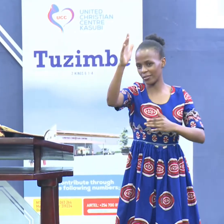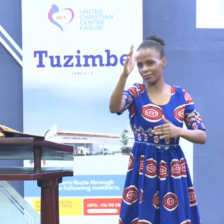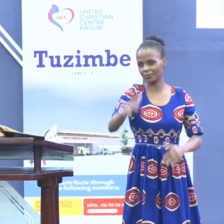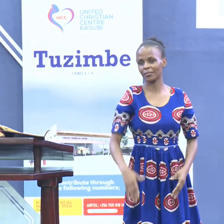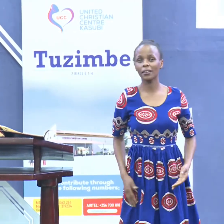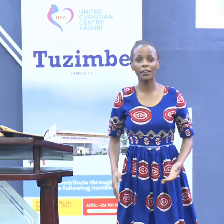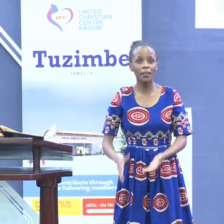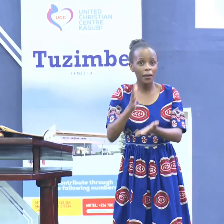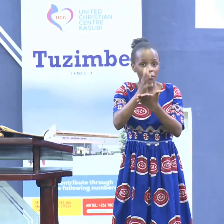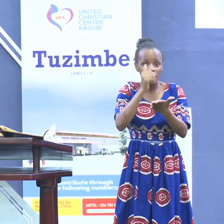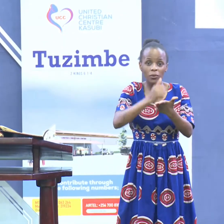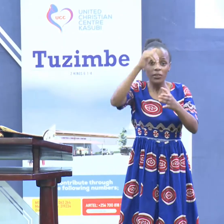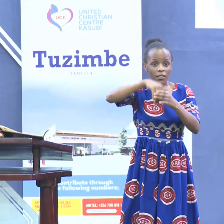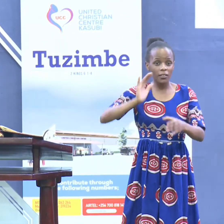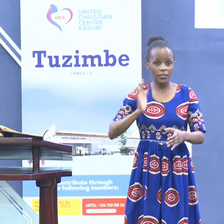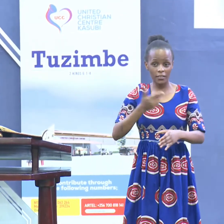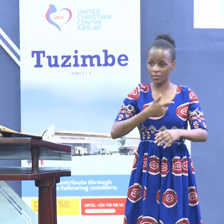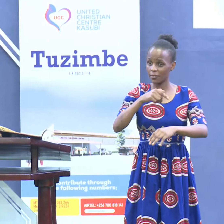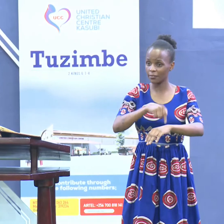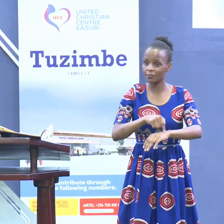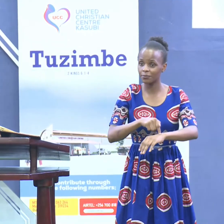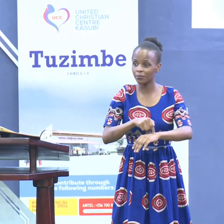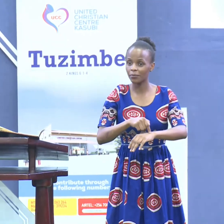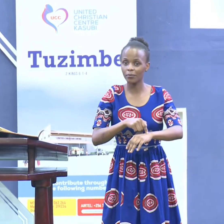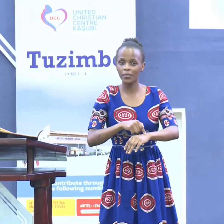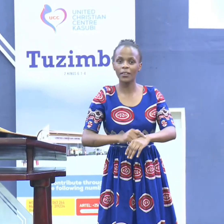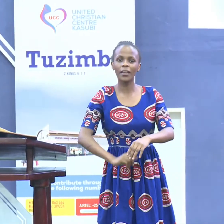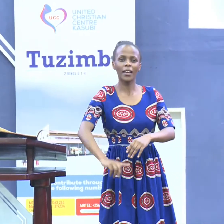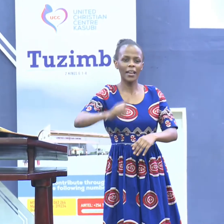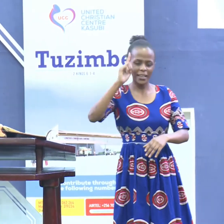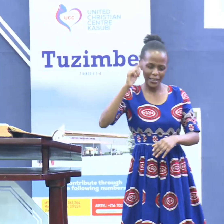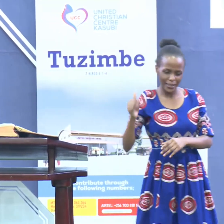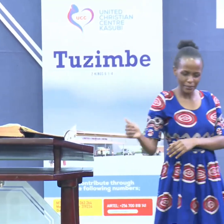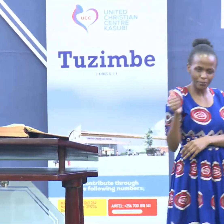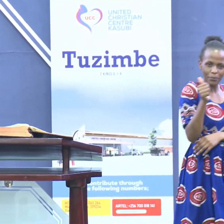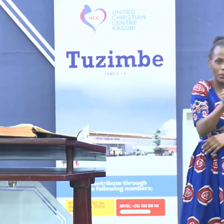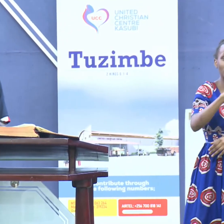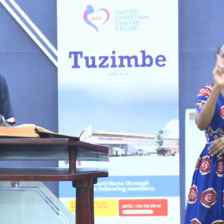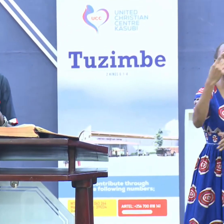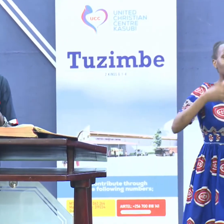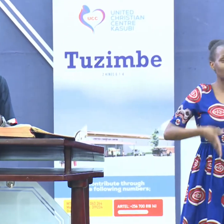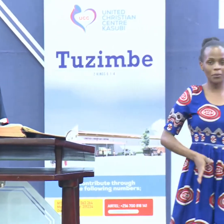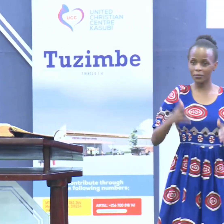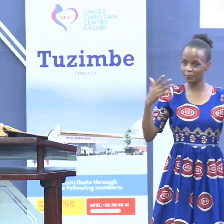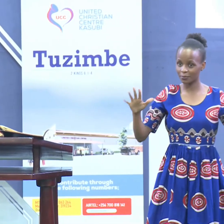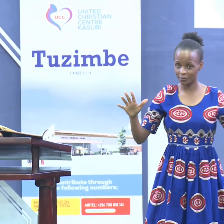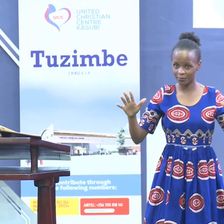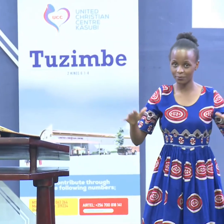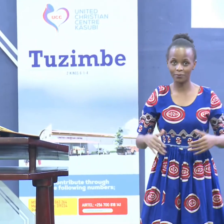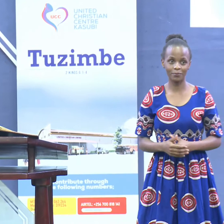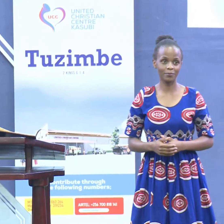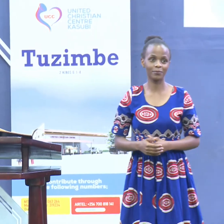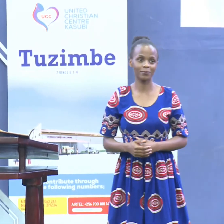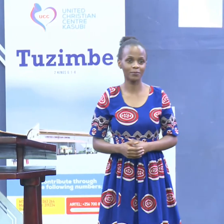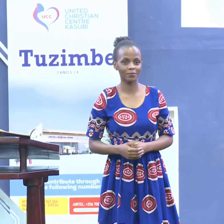Father. Because in our generation, He put the firstborn.